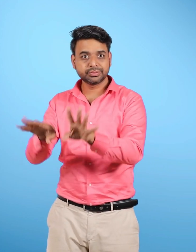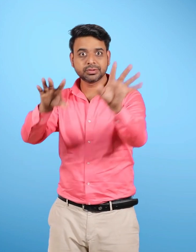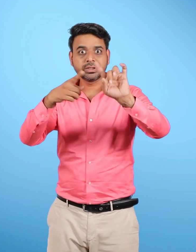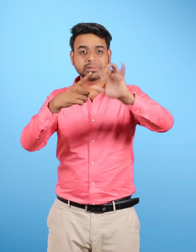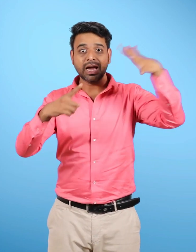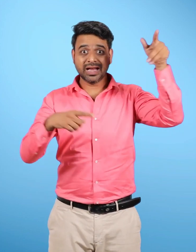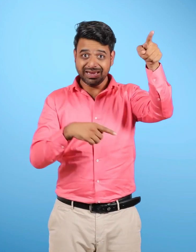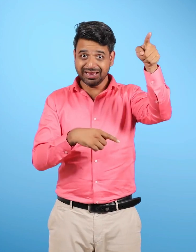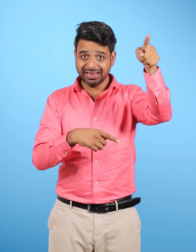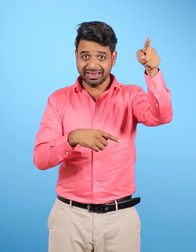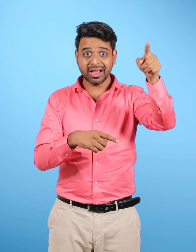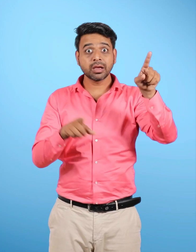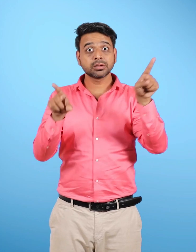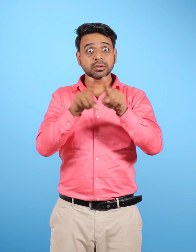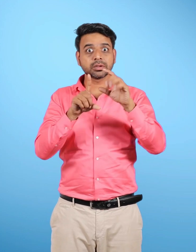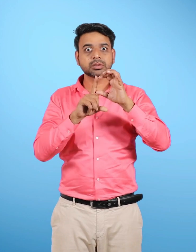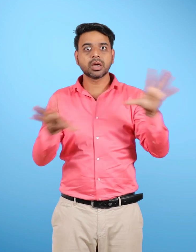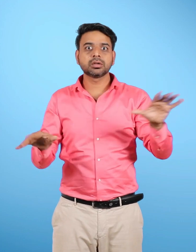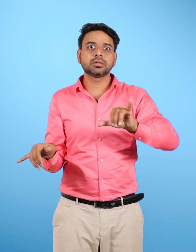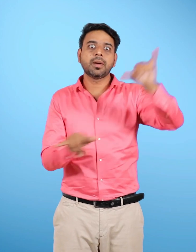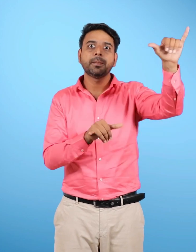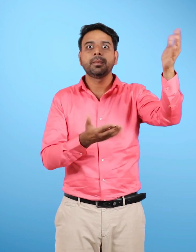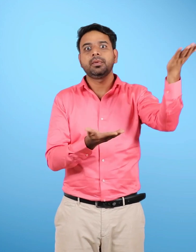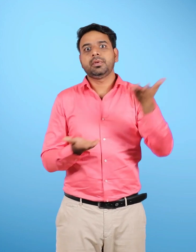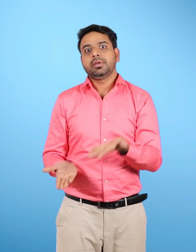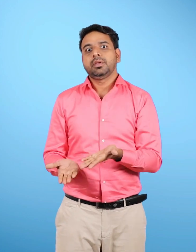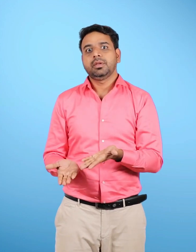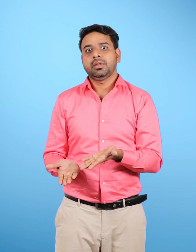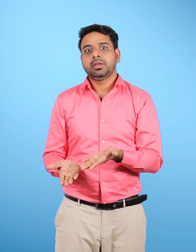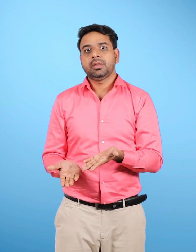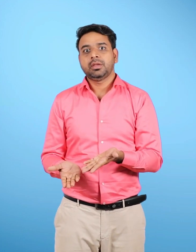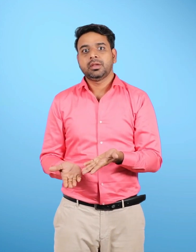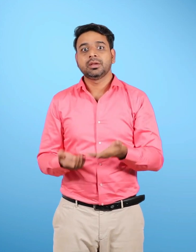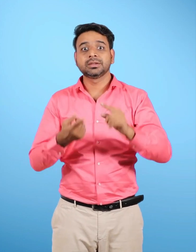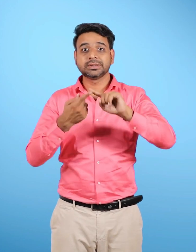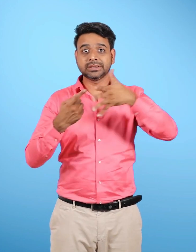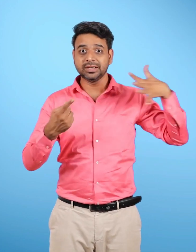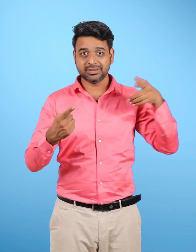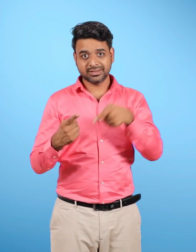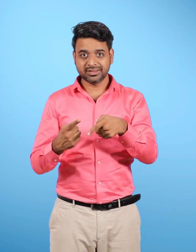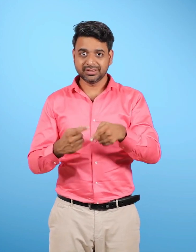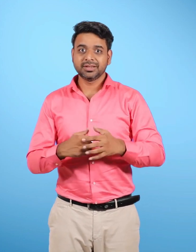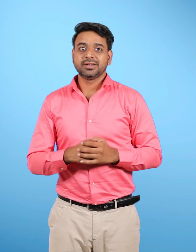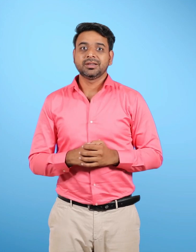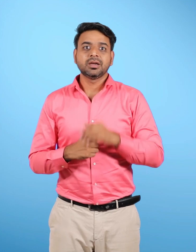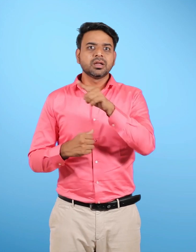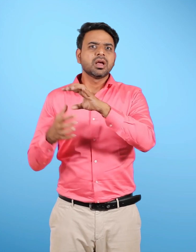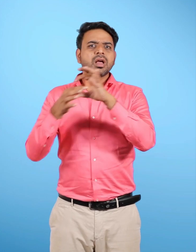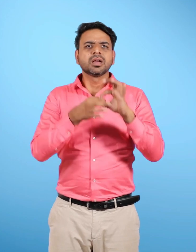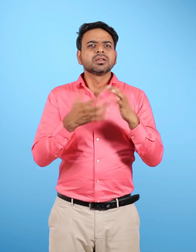is equally dangerous. Use only electric cells for all